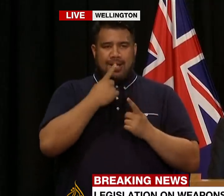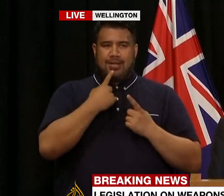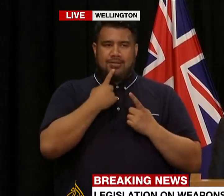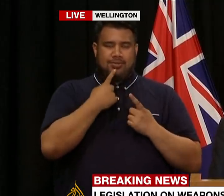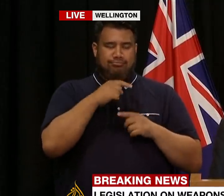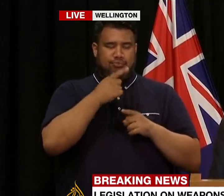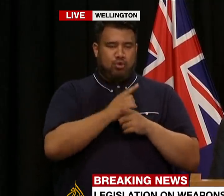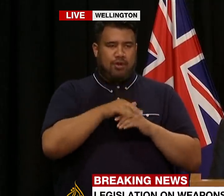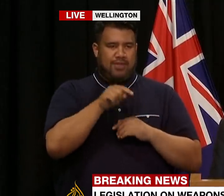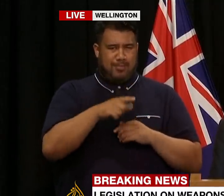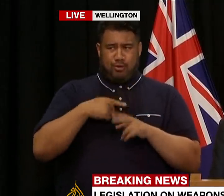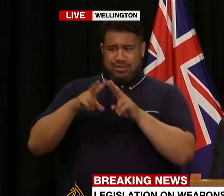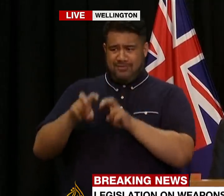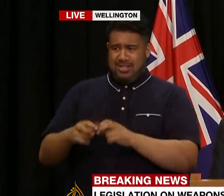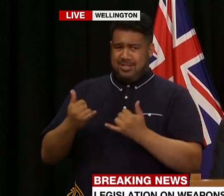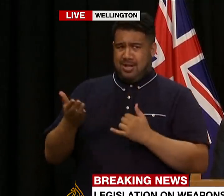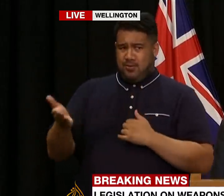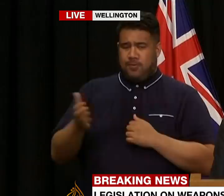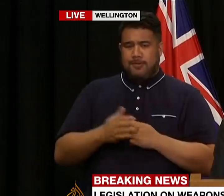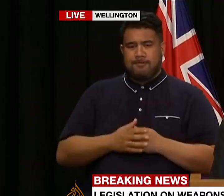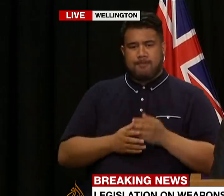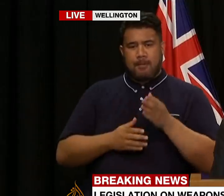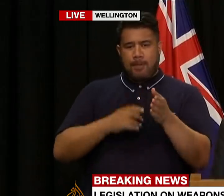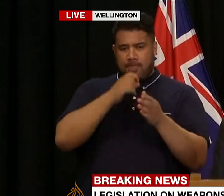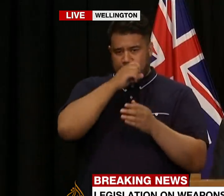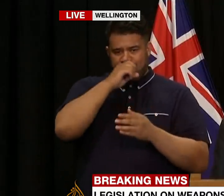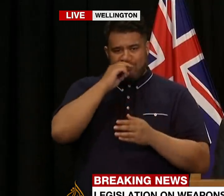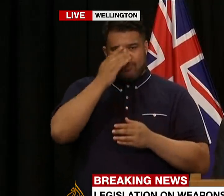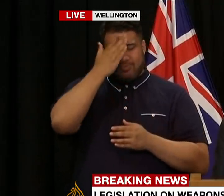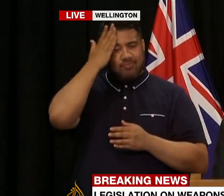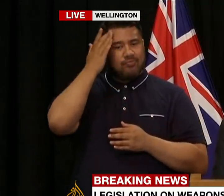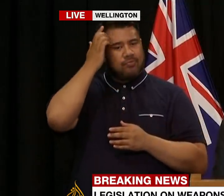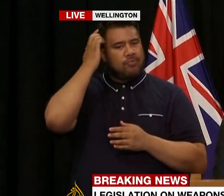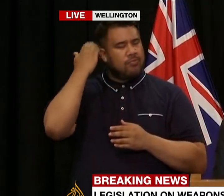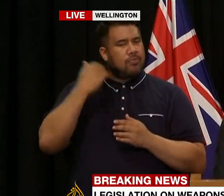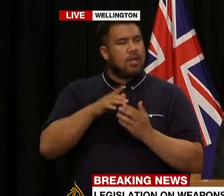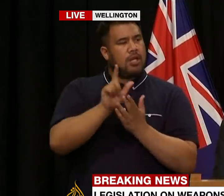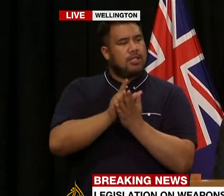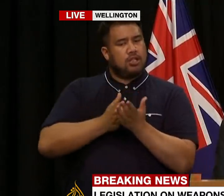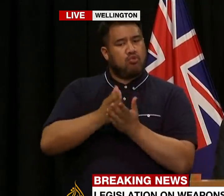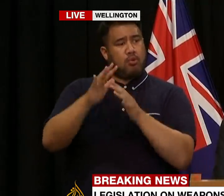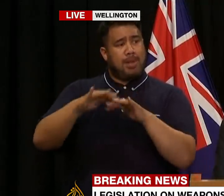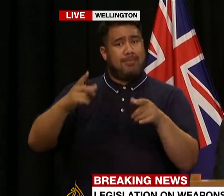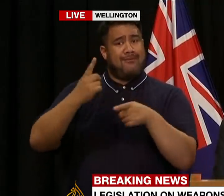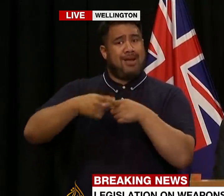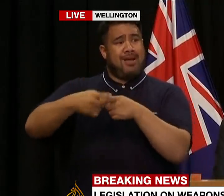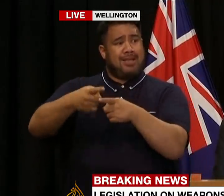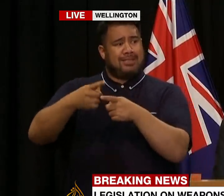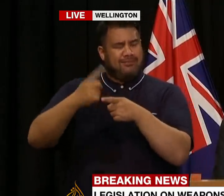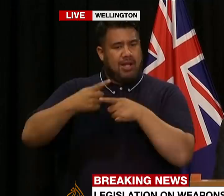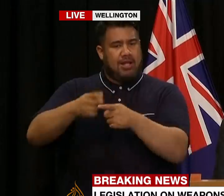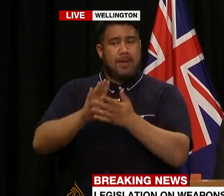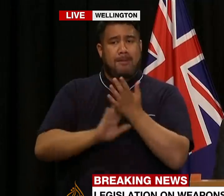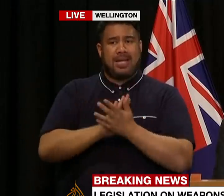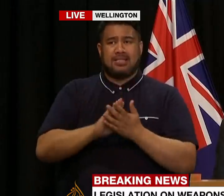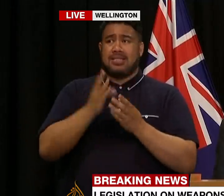an investigation. Is there any concern that given the legislation is going through Parliament so quickly, that some people won't be able to give their say on it or